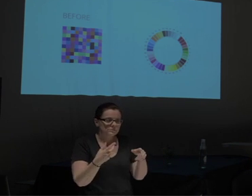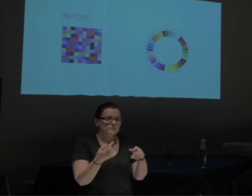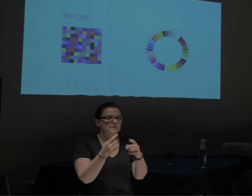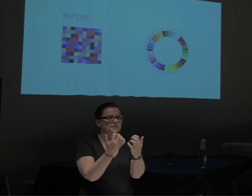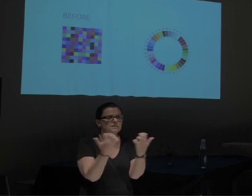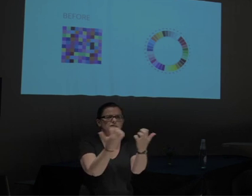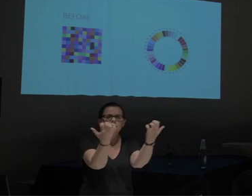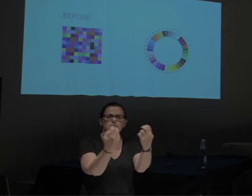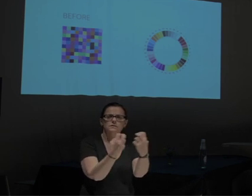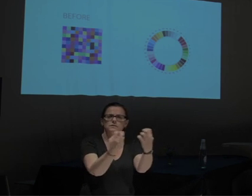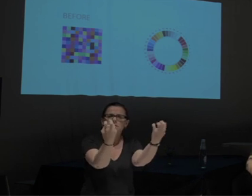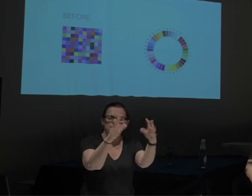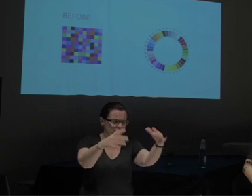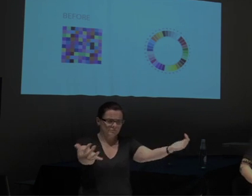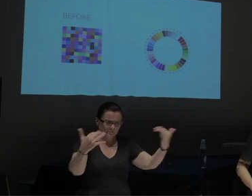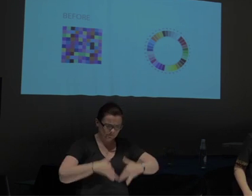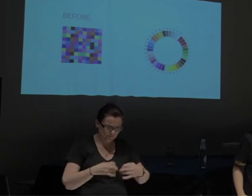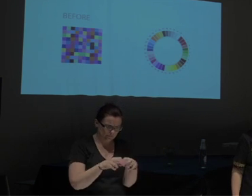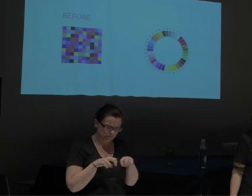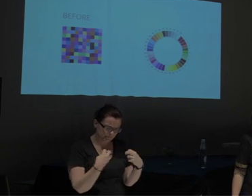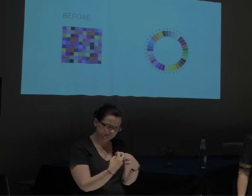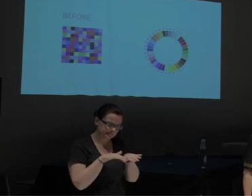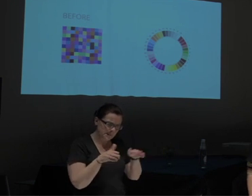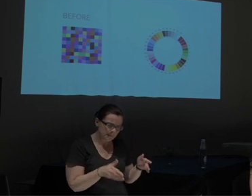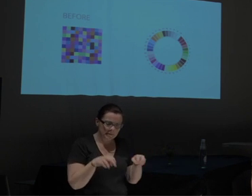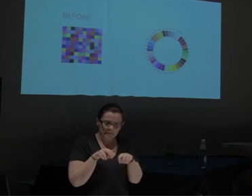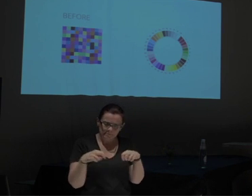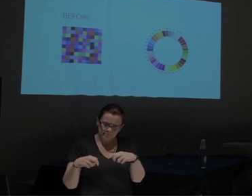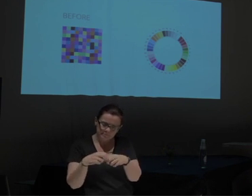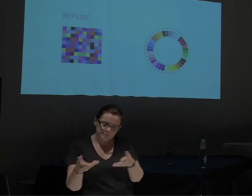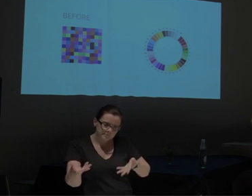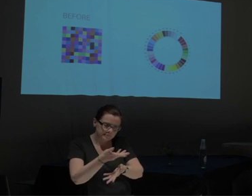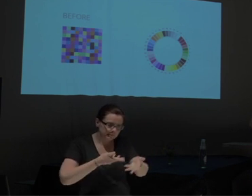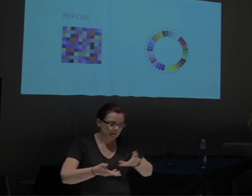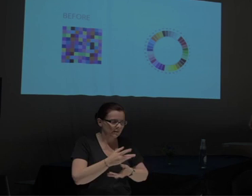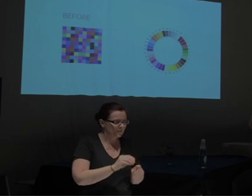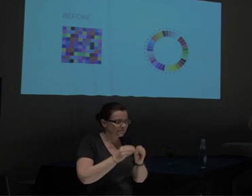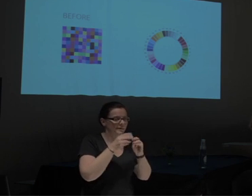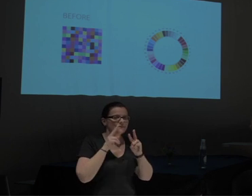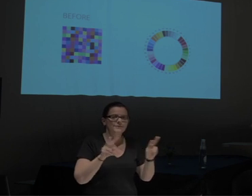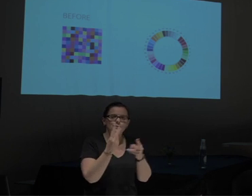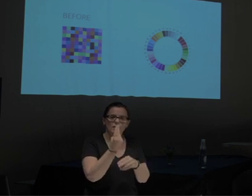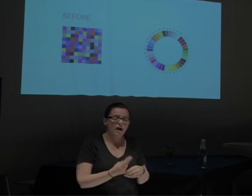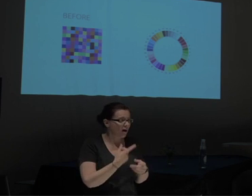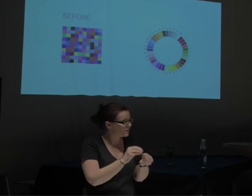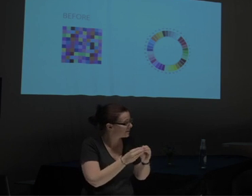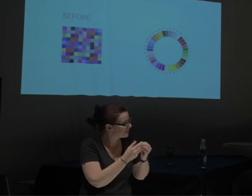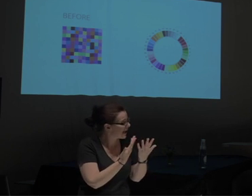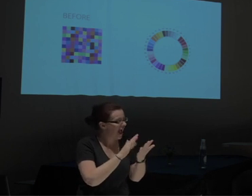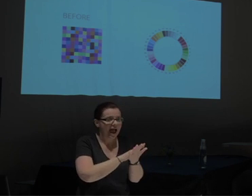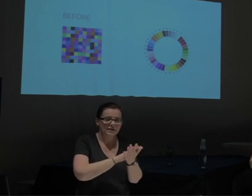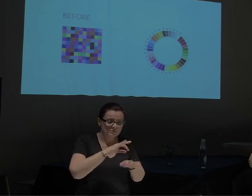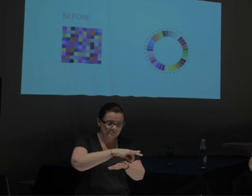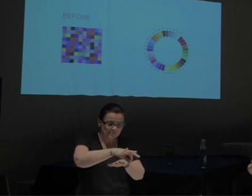serried rows here. I invited people down here, and we took part in visual arts. We made these hands. People drew around each